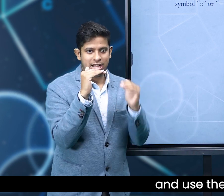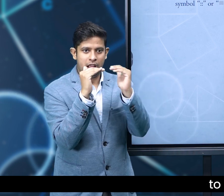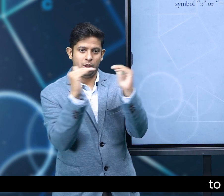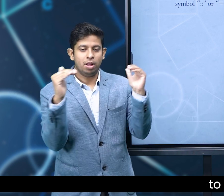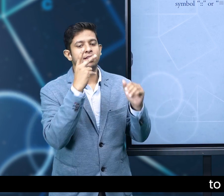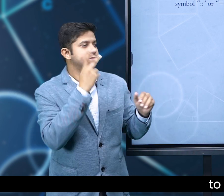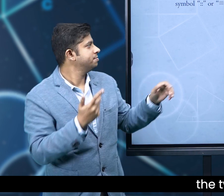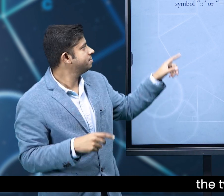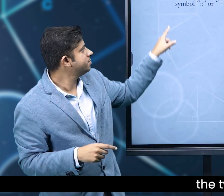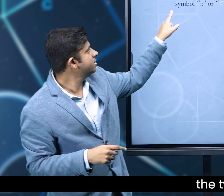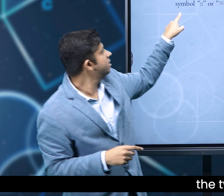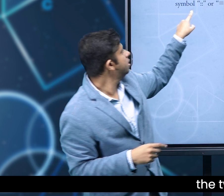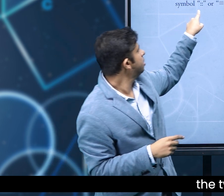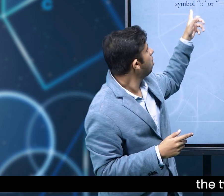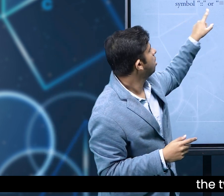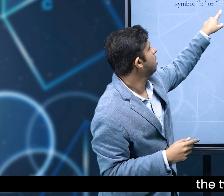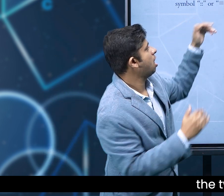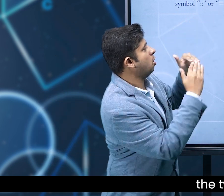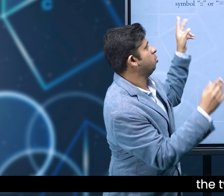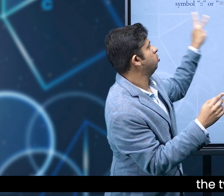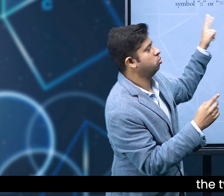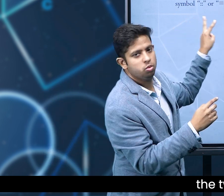to equate the two ratios.